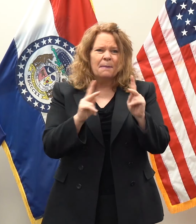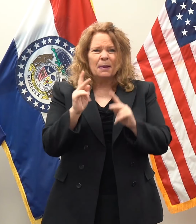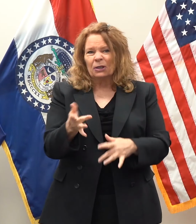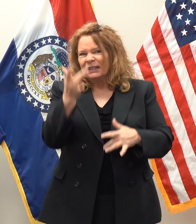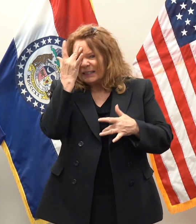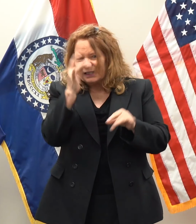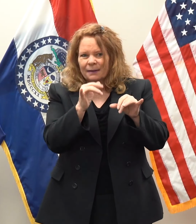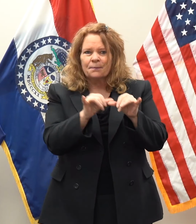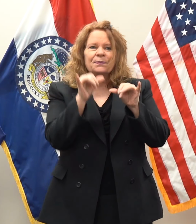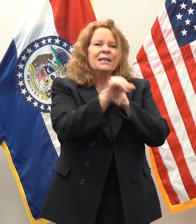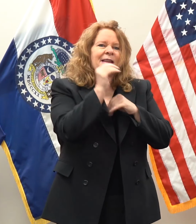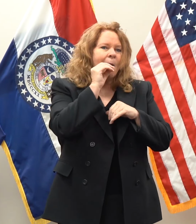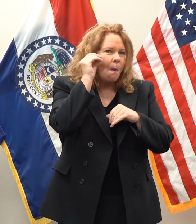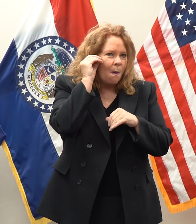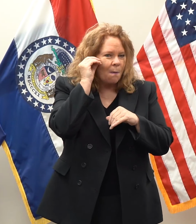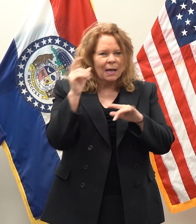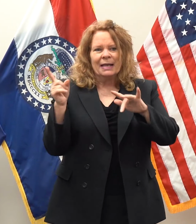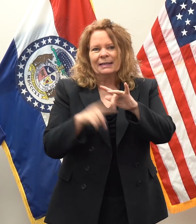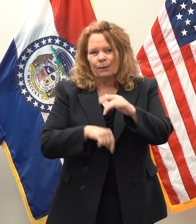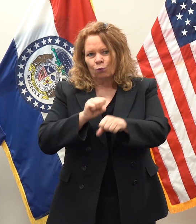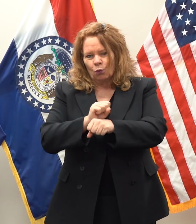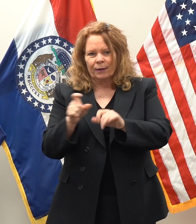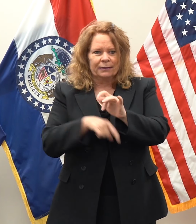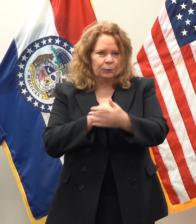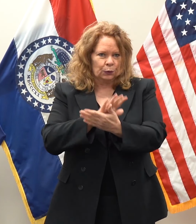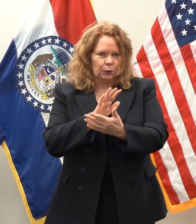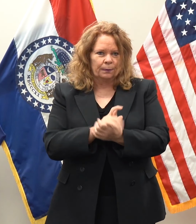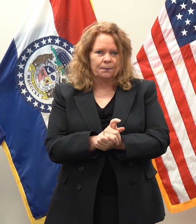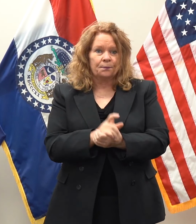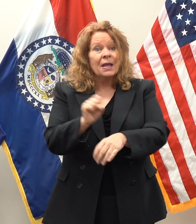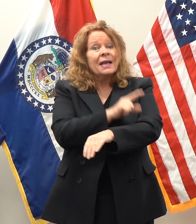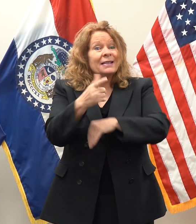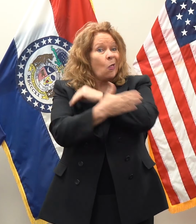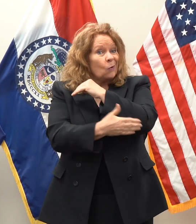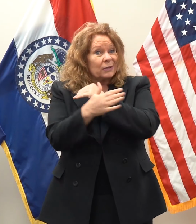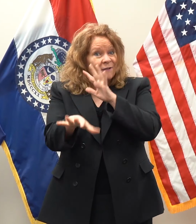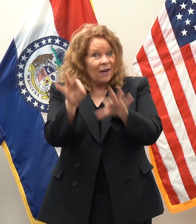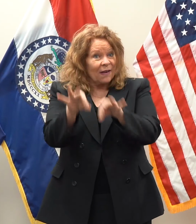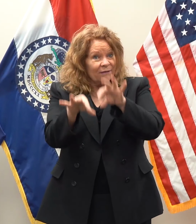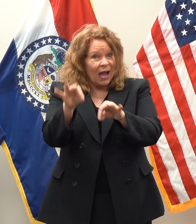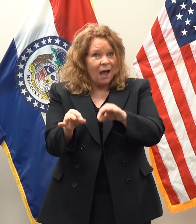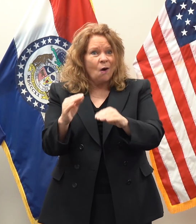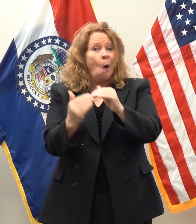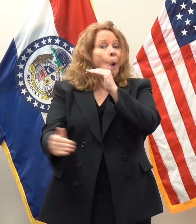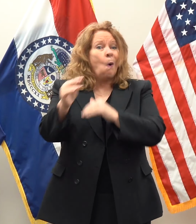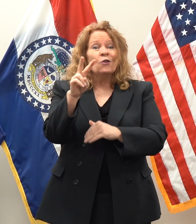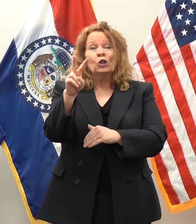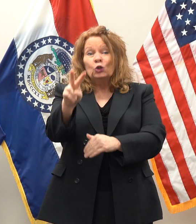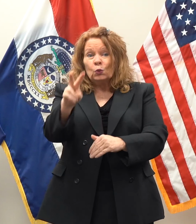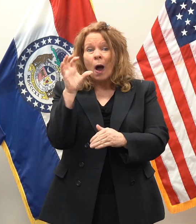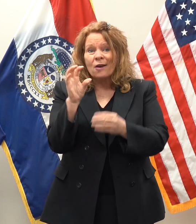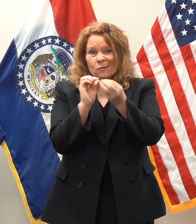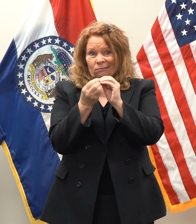from work and school. St. Louis County is documenting more than 200 cases each day of COVID-19, which puts